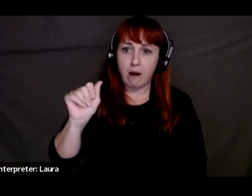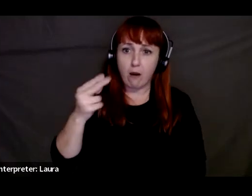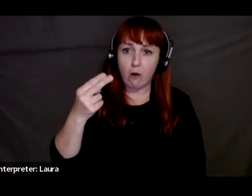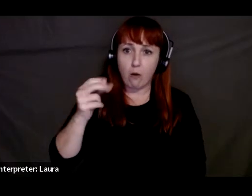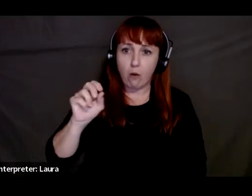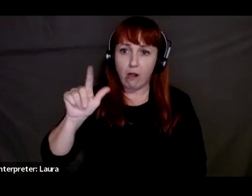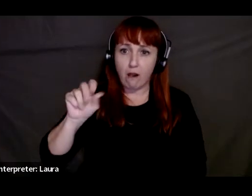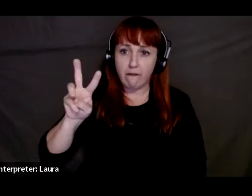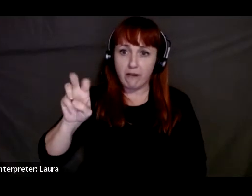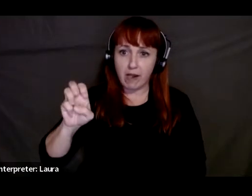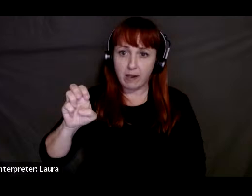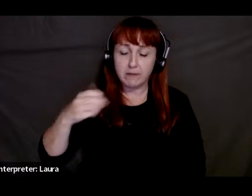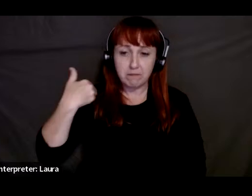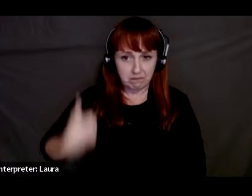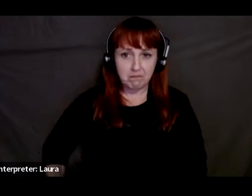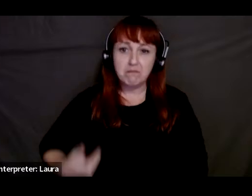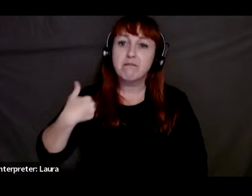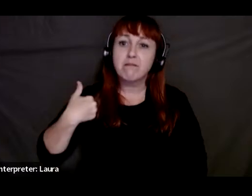one of them.